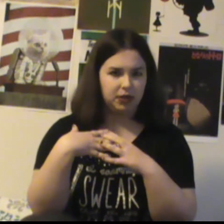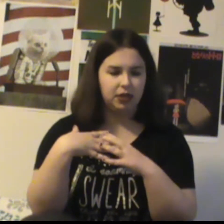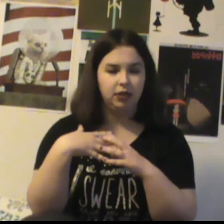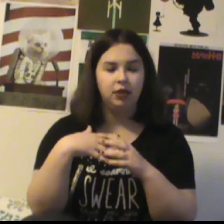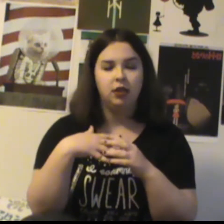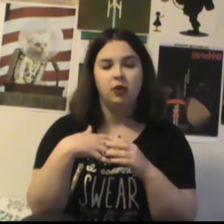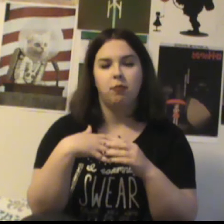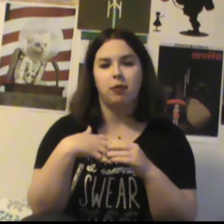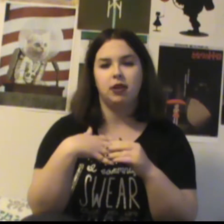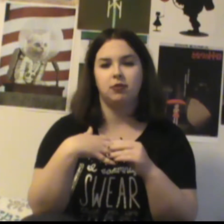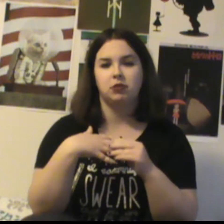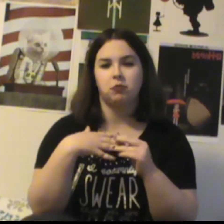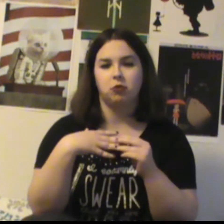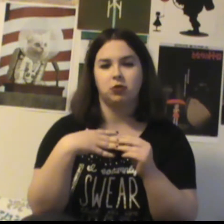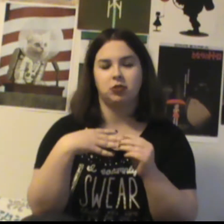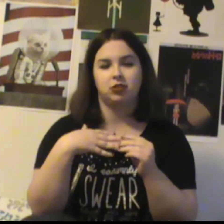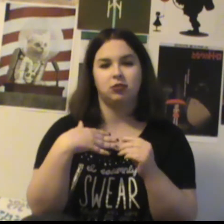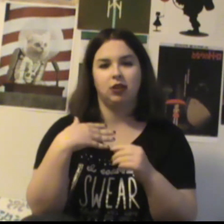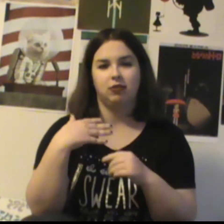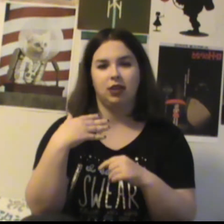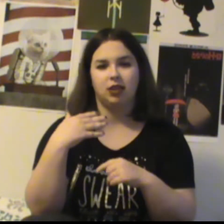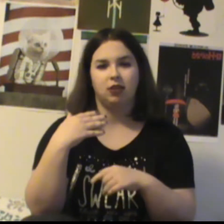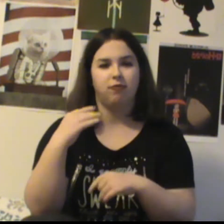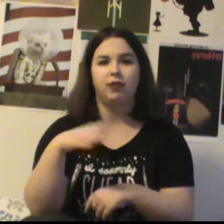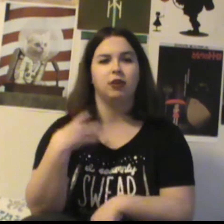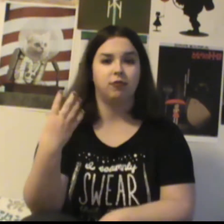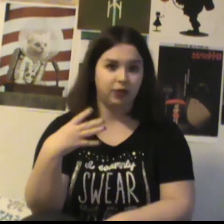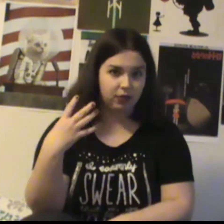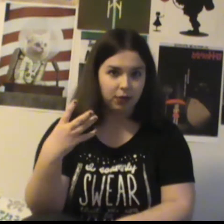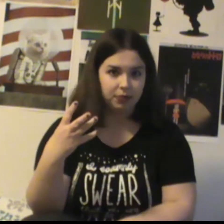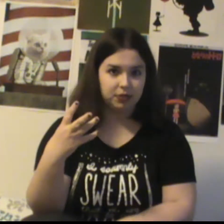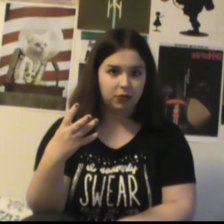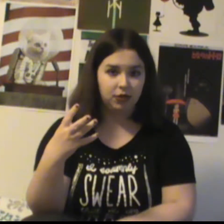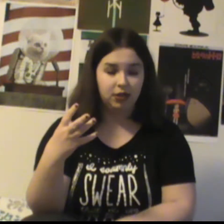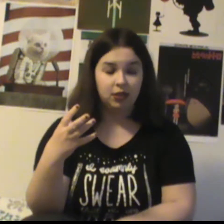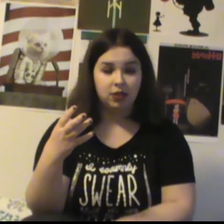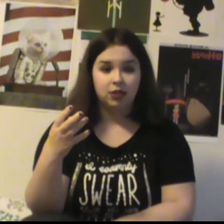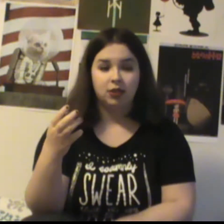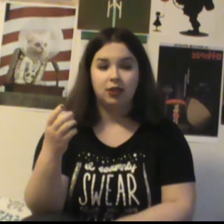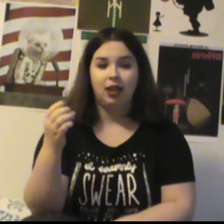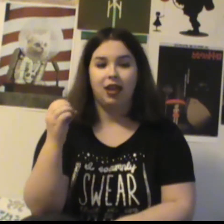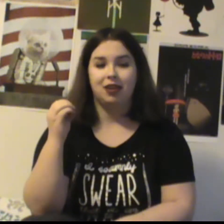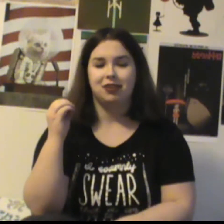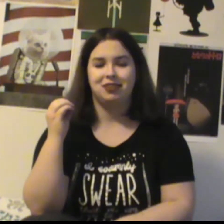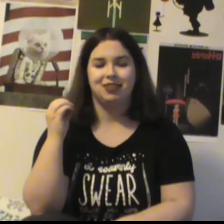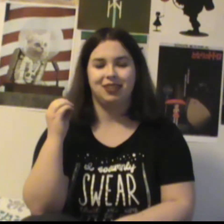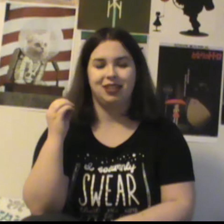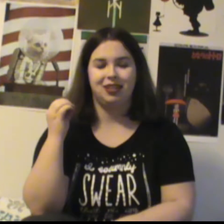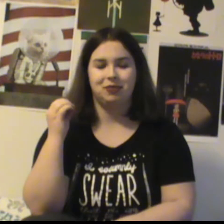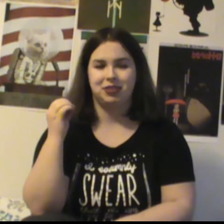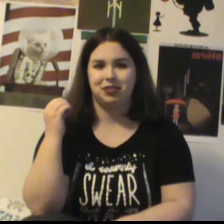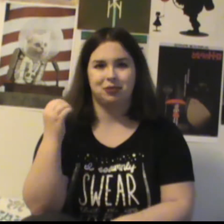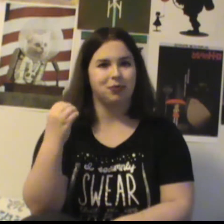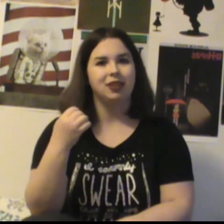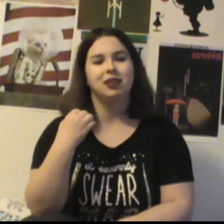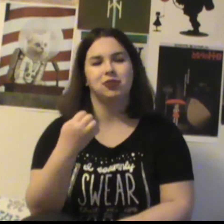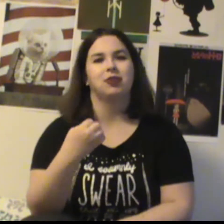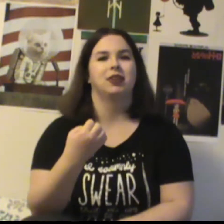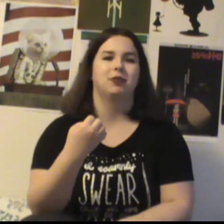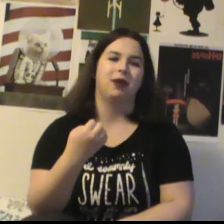opinion, but it was more just sort of like a fun filler episode, and it was just really enjoying to